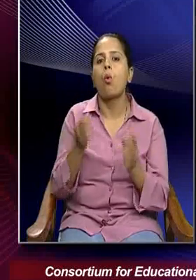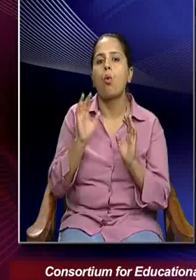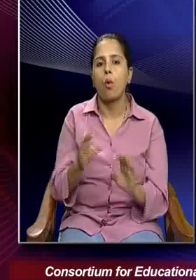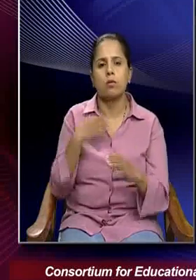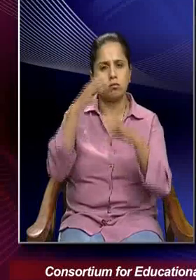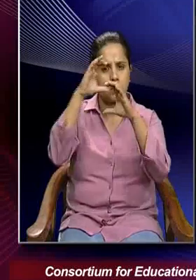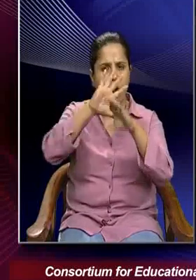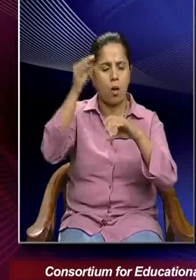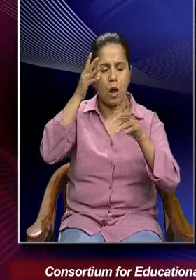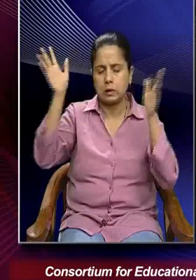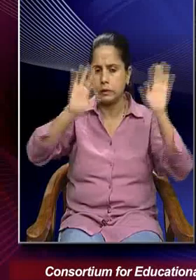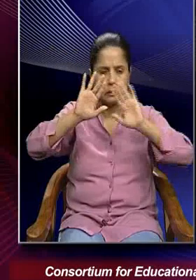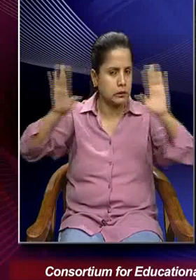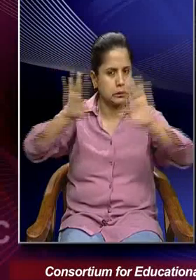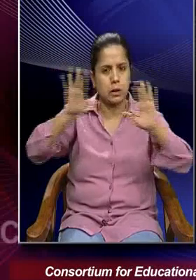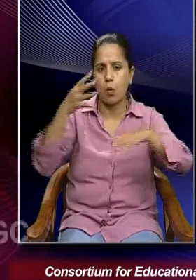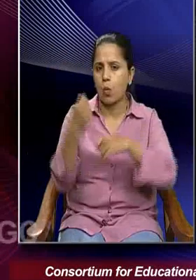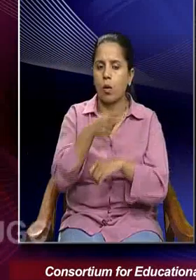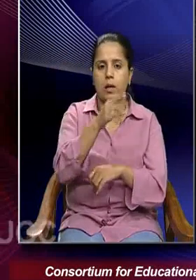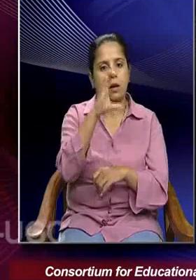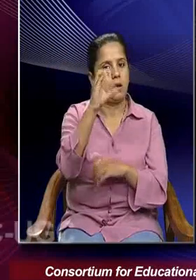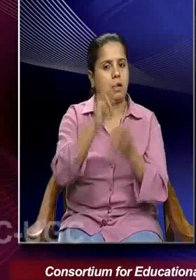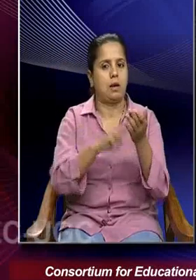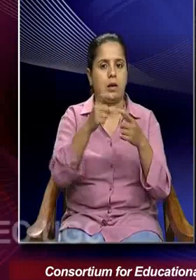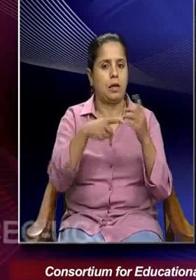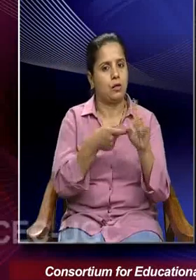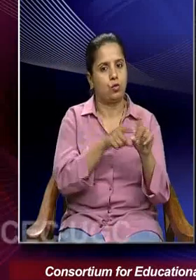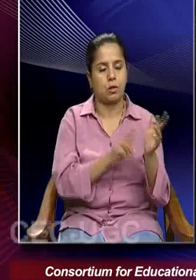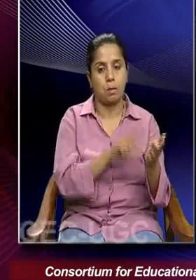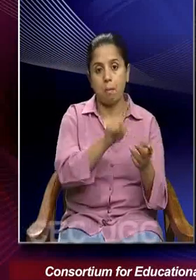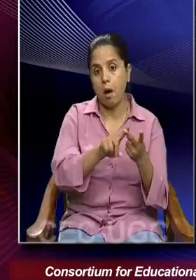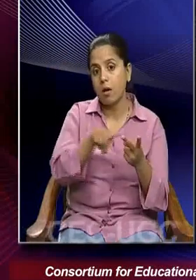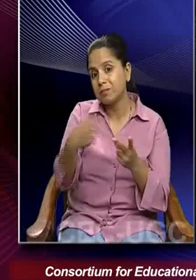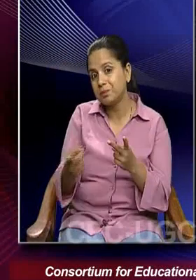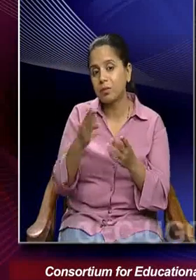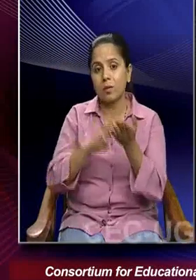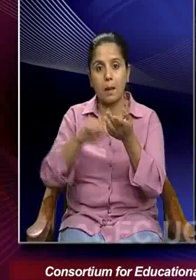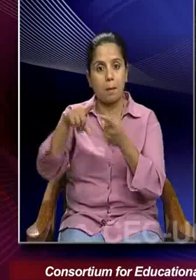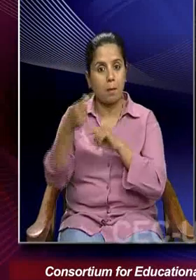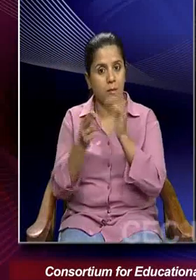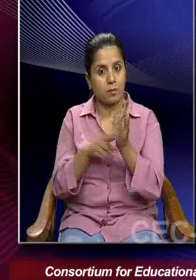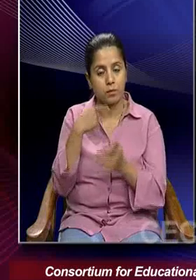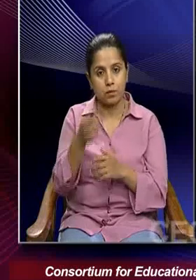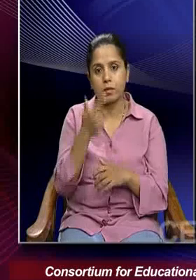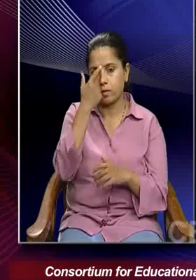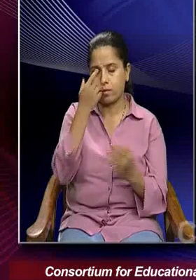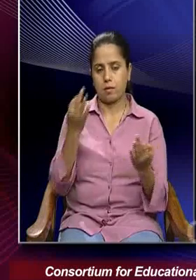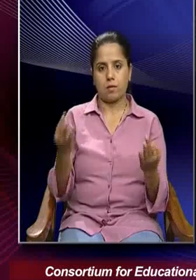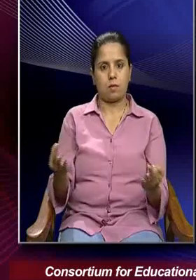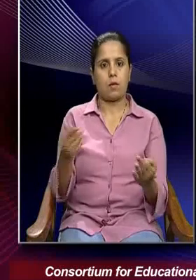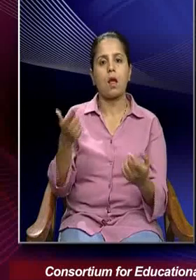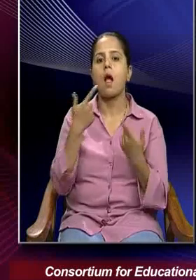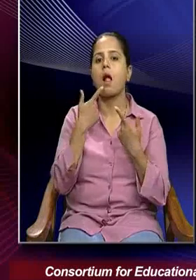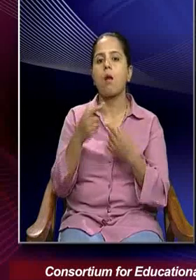exclude irrelevant thoughts, in meditation, or you can say meditation